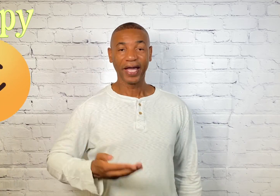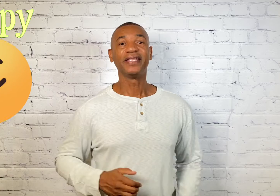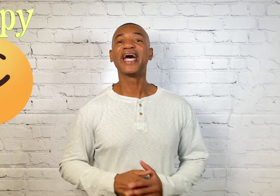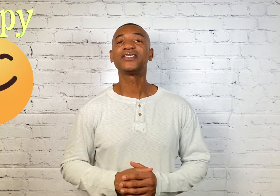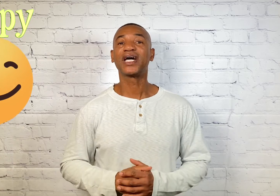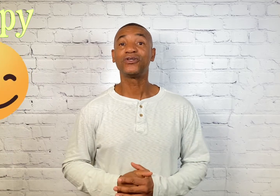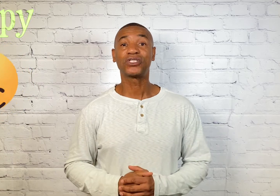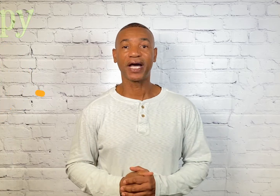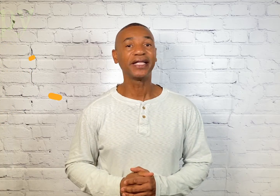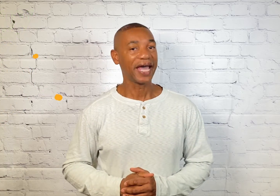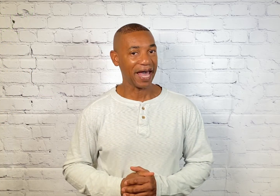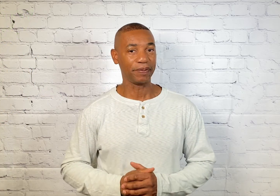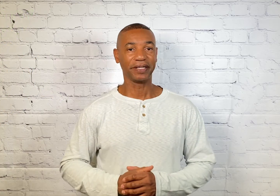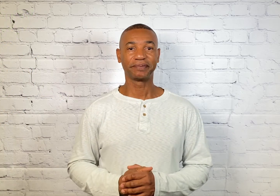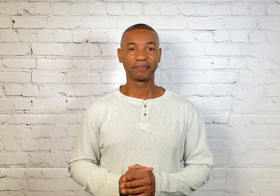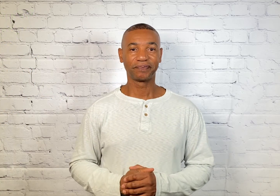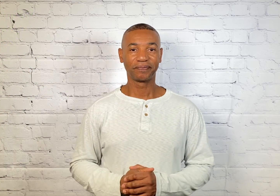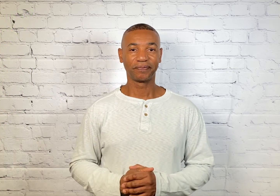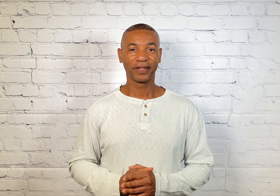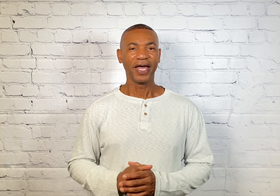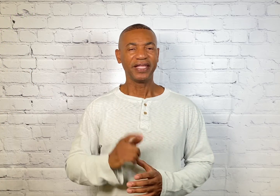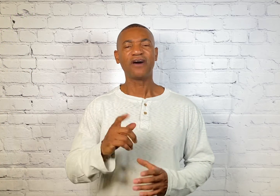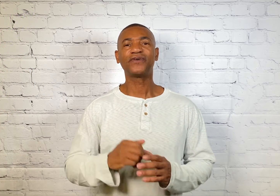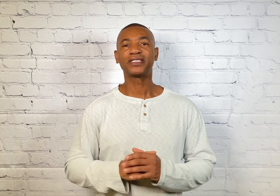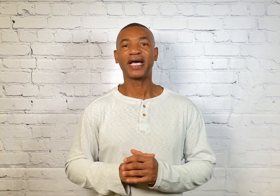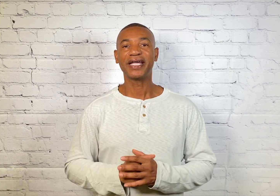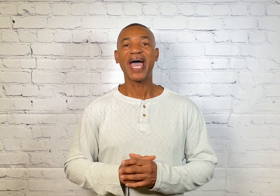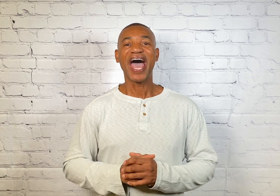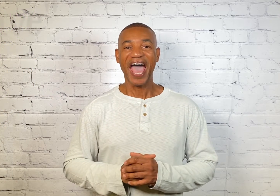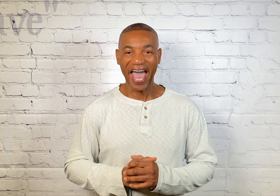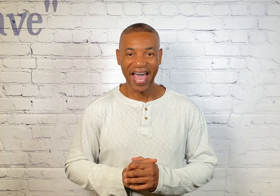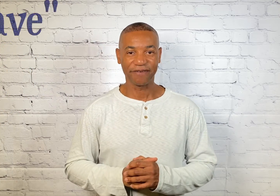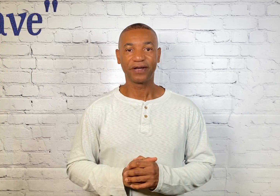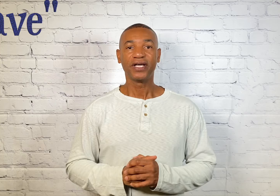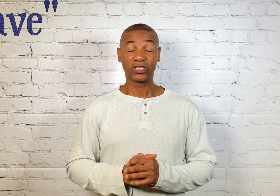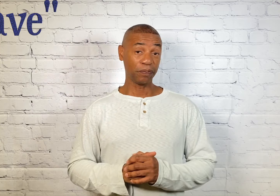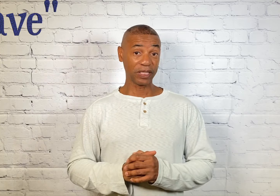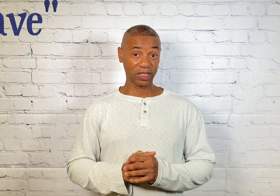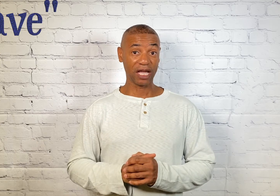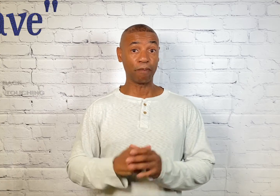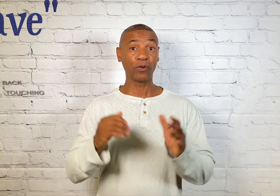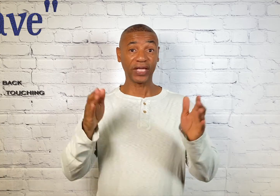That is how you sign happy. Now for the sign have. Simply take both